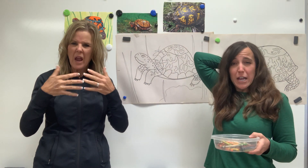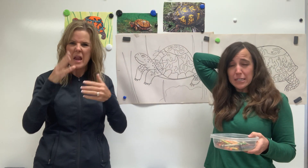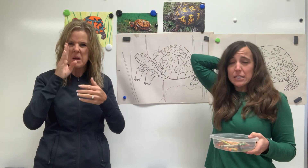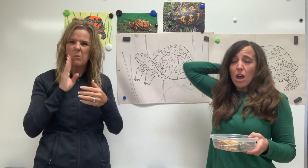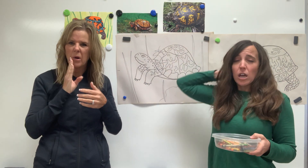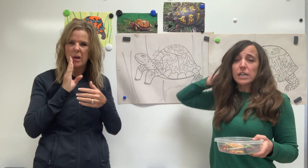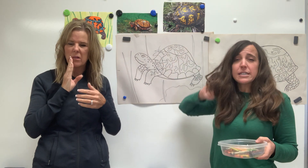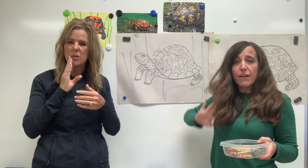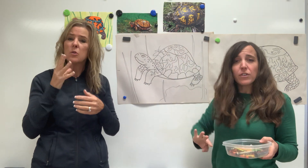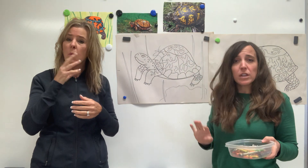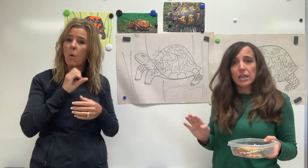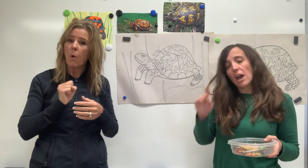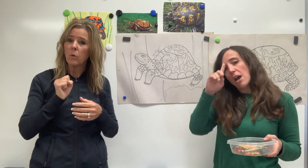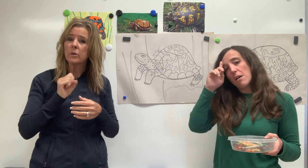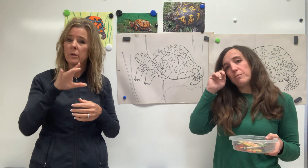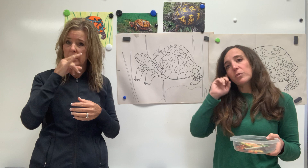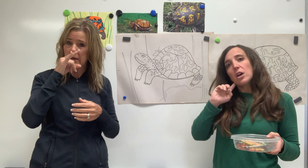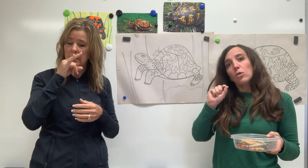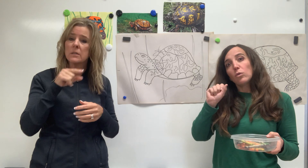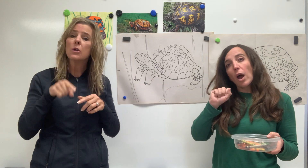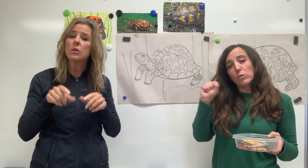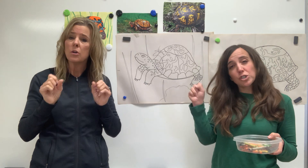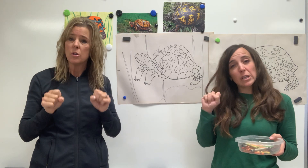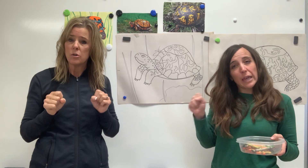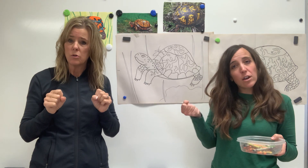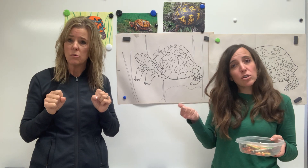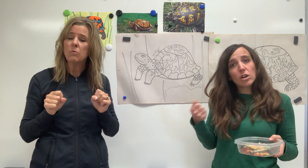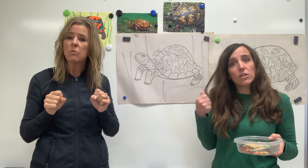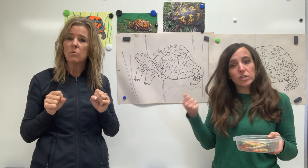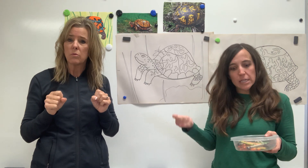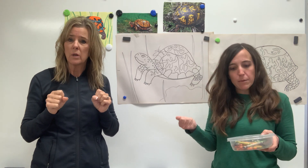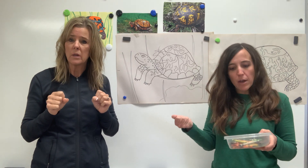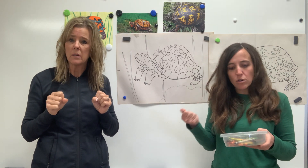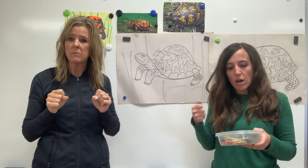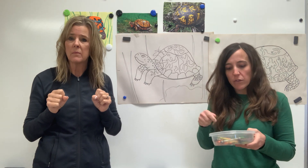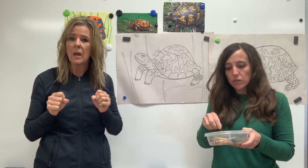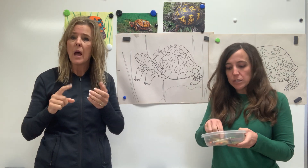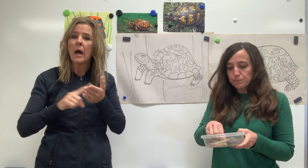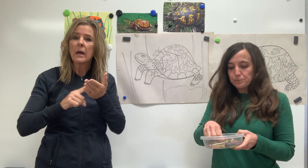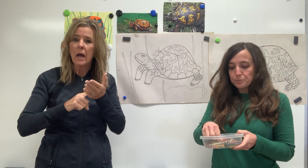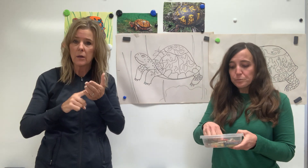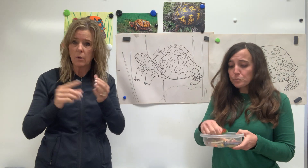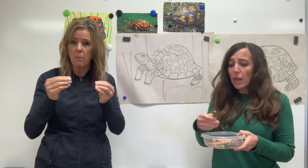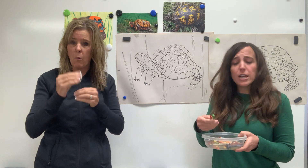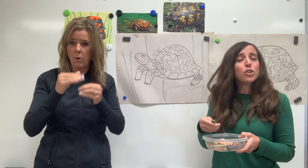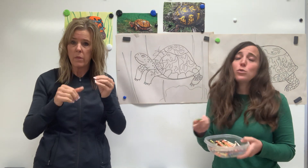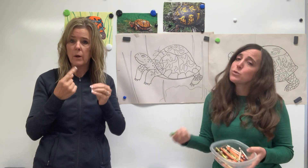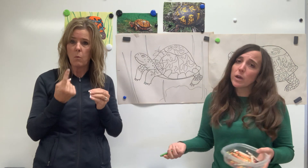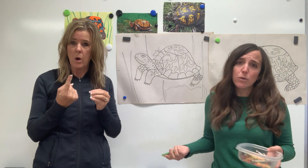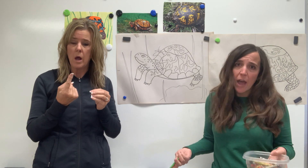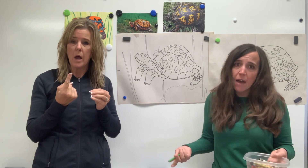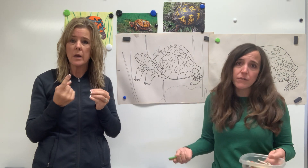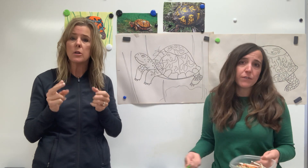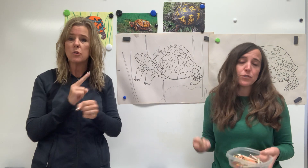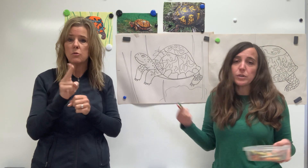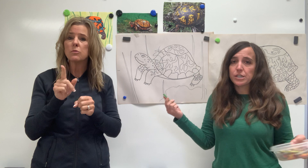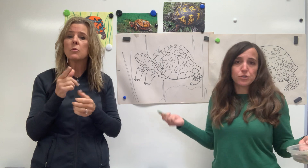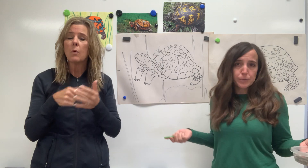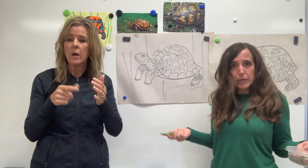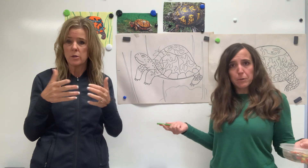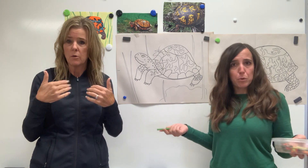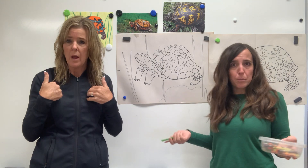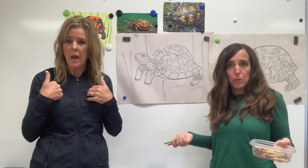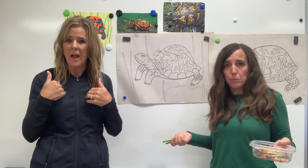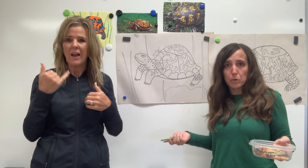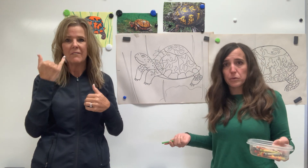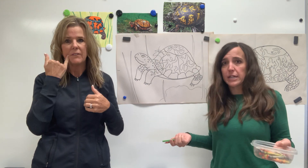older friends can definitely, I want you to layer your colors, think about your colors, and use what you have. If you need to